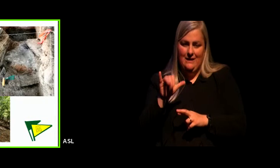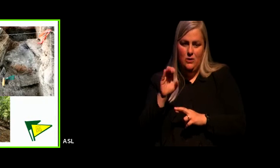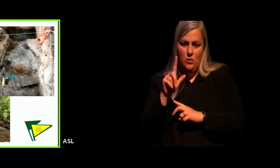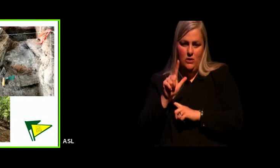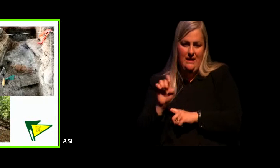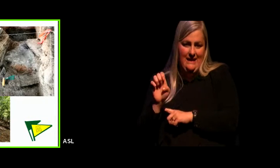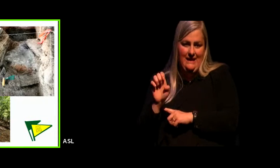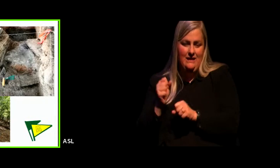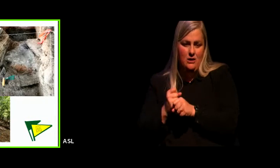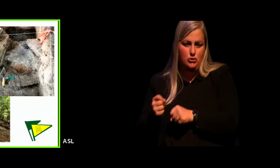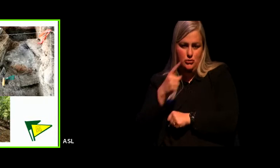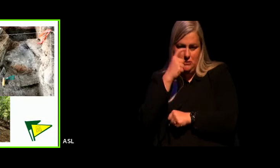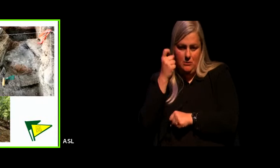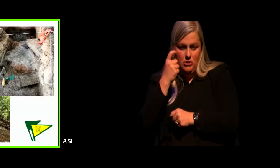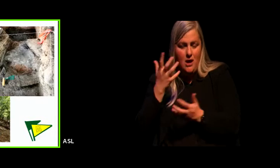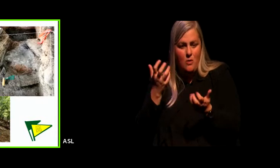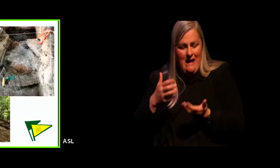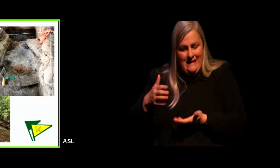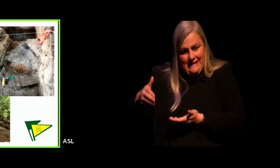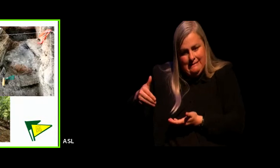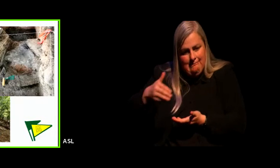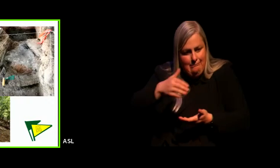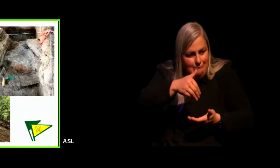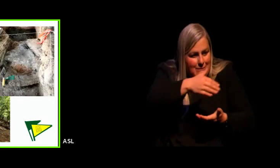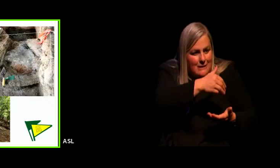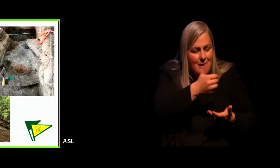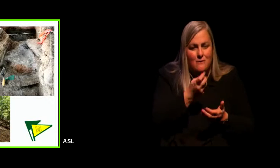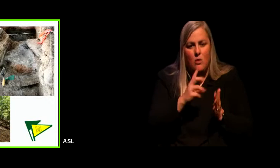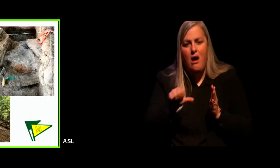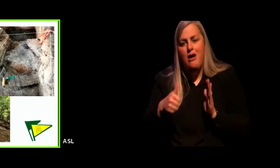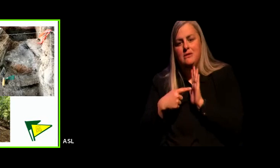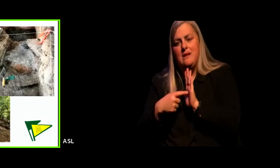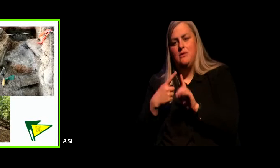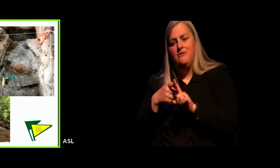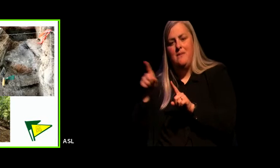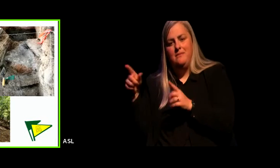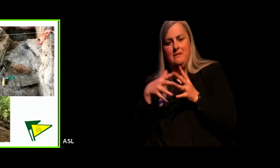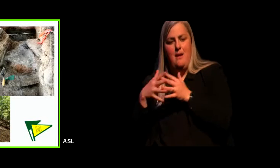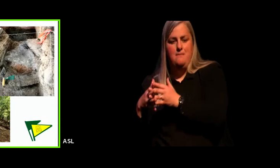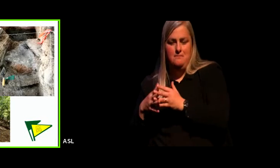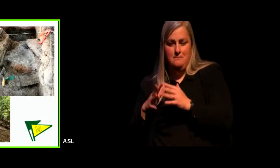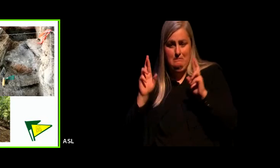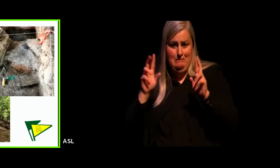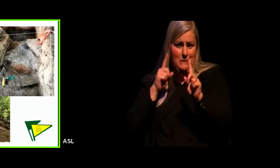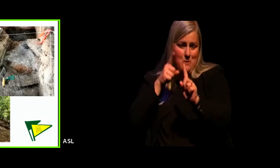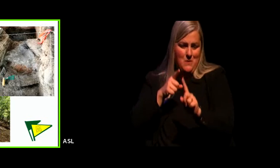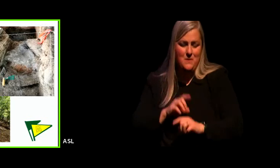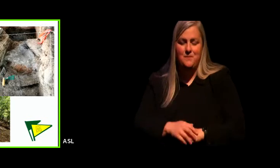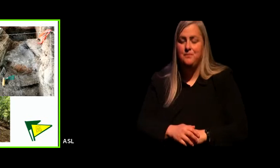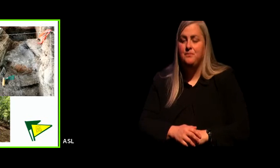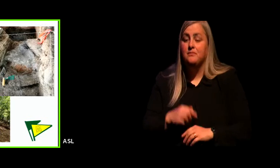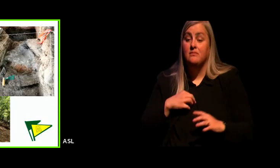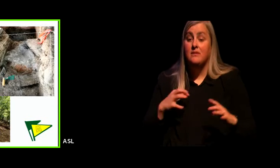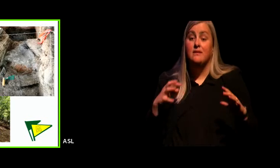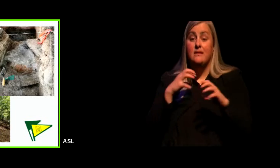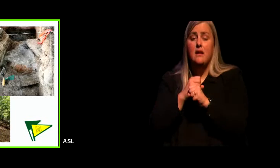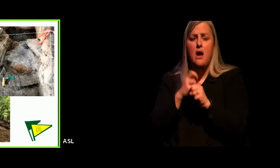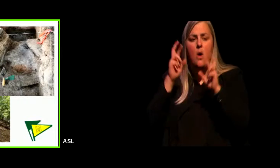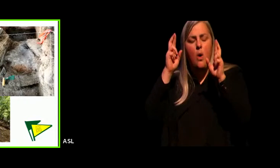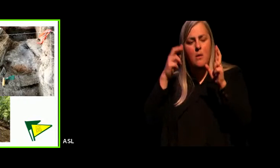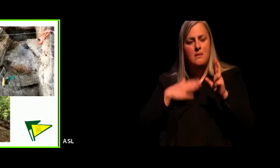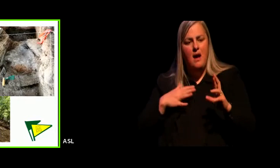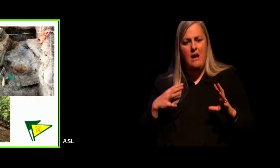our understanding of the site and gather samples from different areas of these cabins. In conclusion, I hope that this